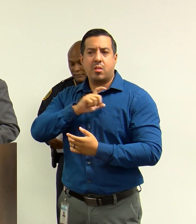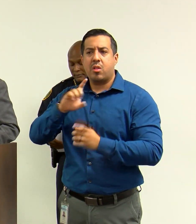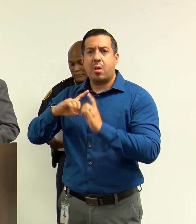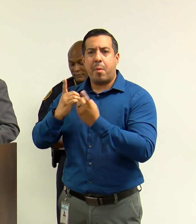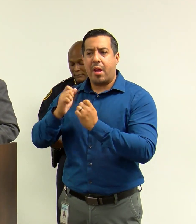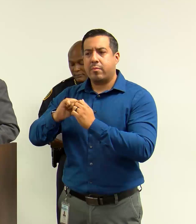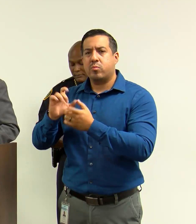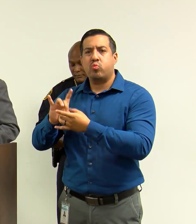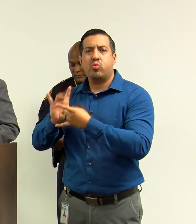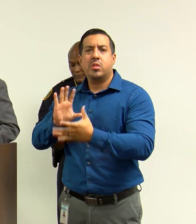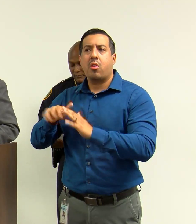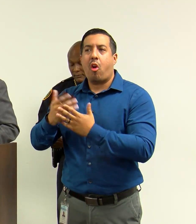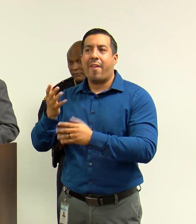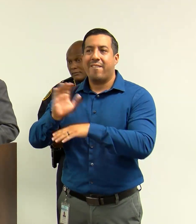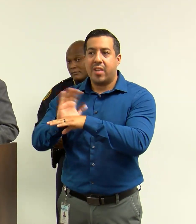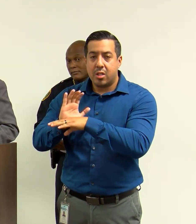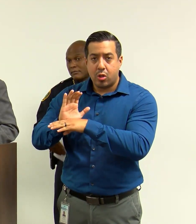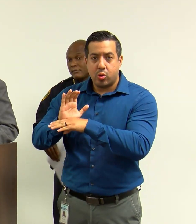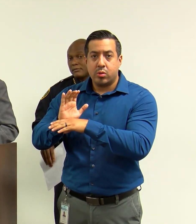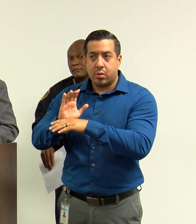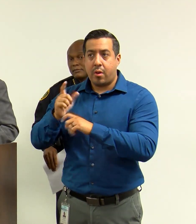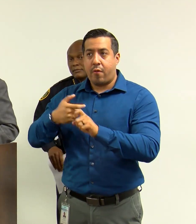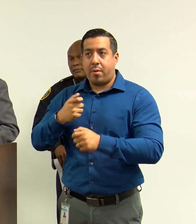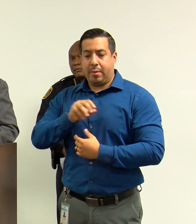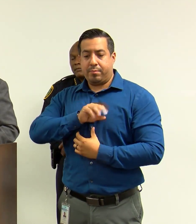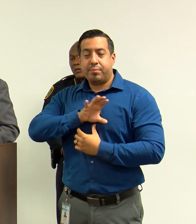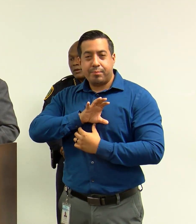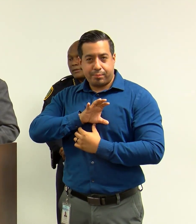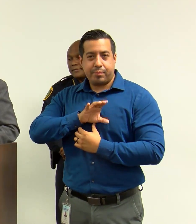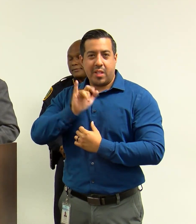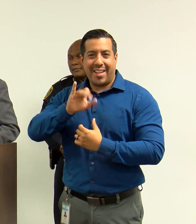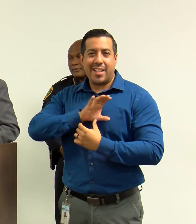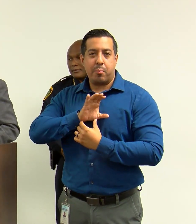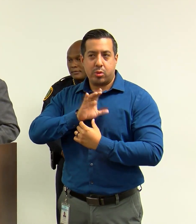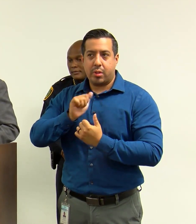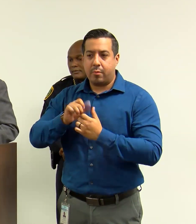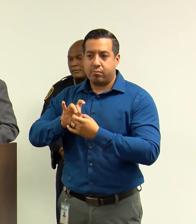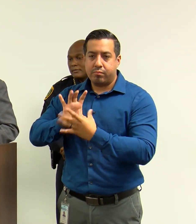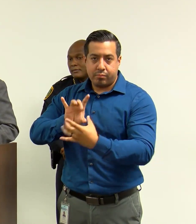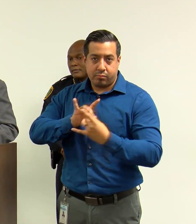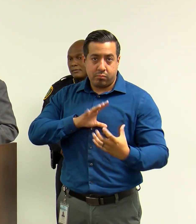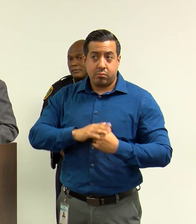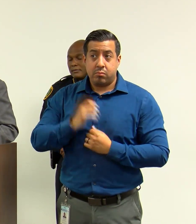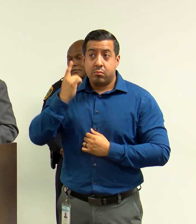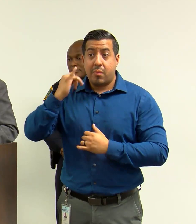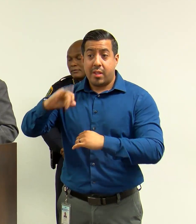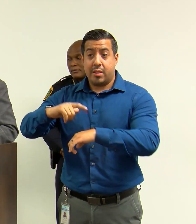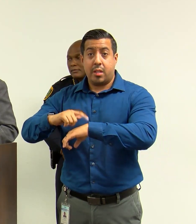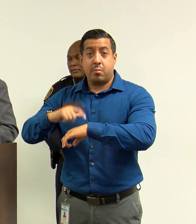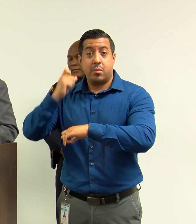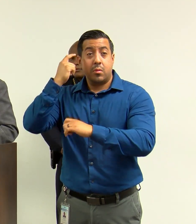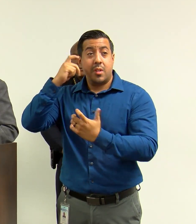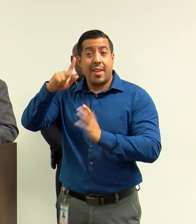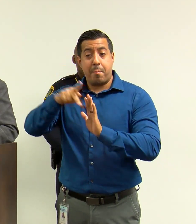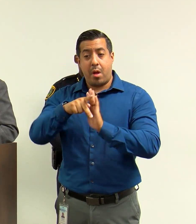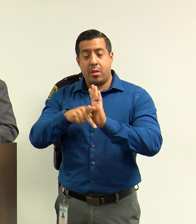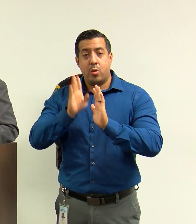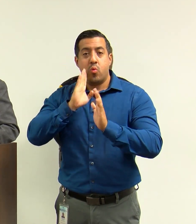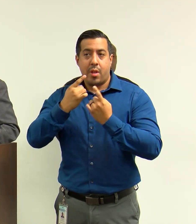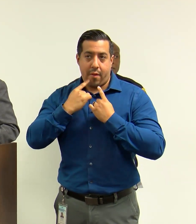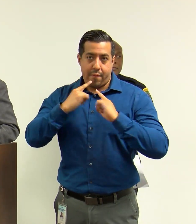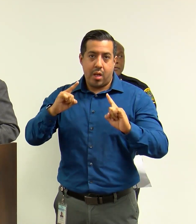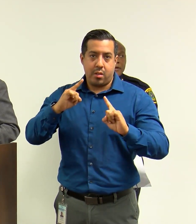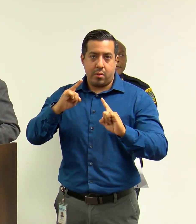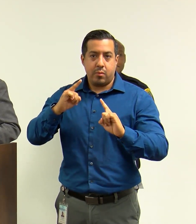releasing videos taken from an officer's body-worn cameras. As I said at the time, the policy would be effective